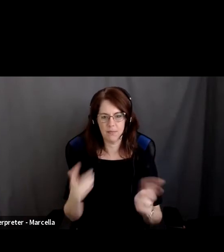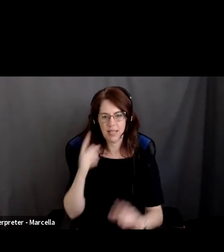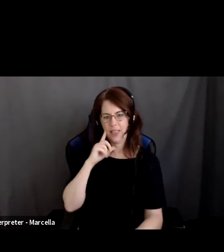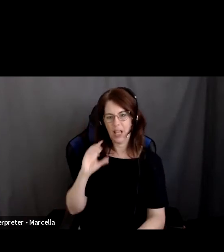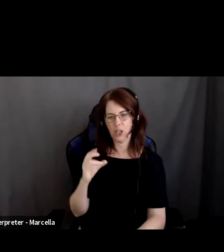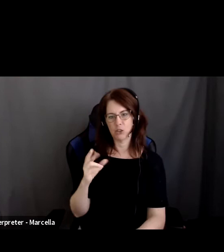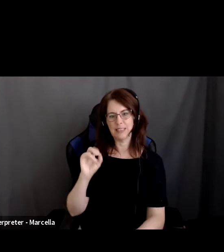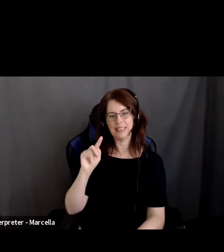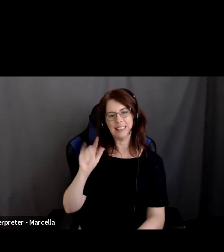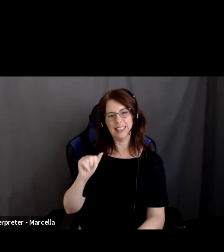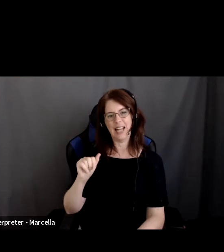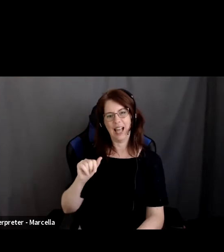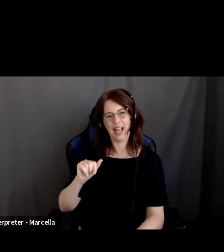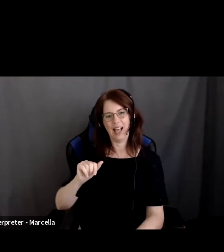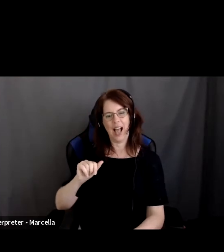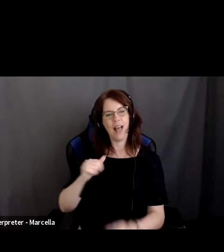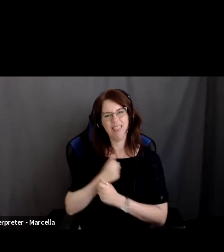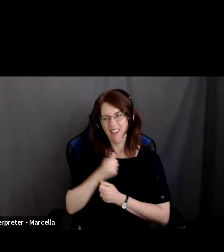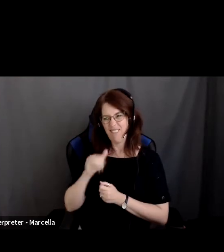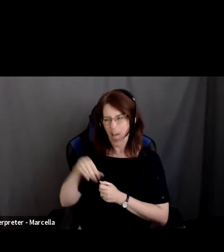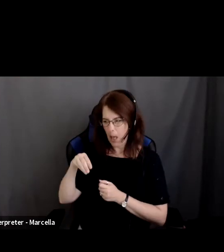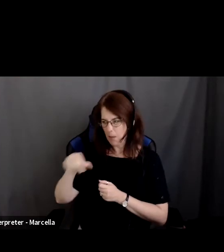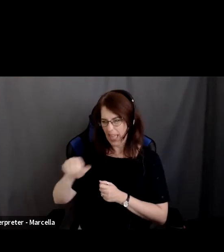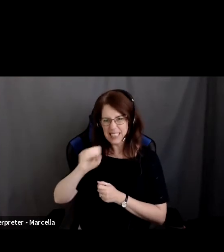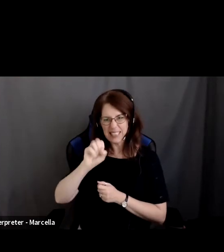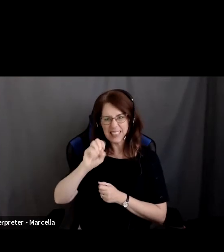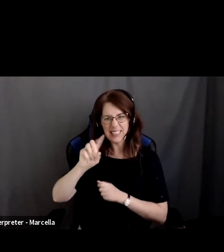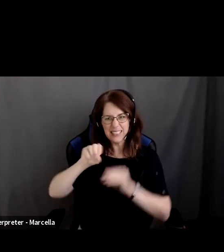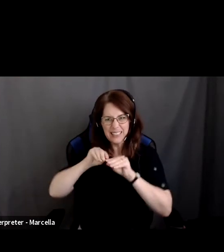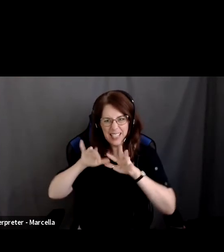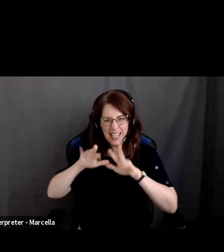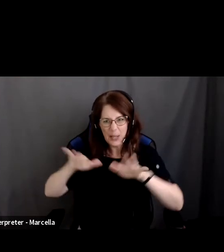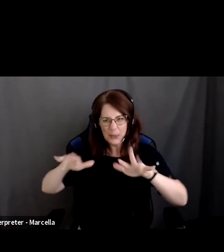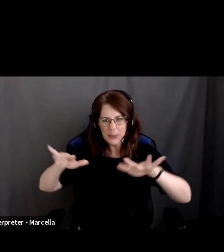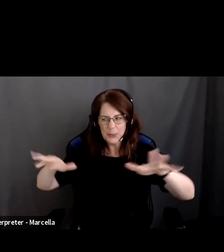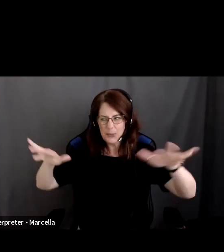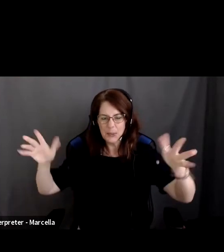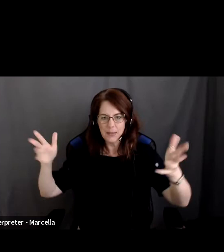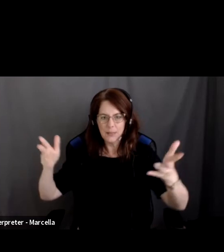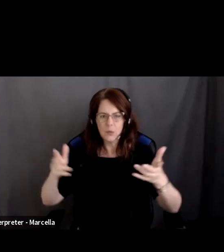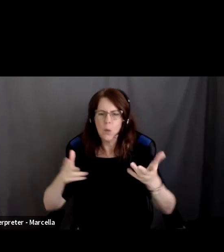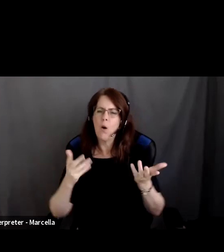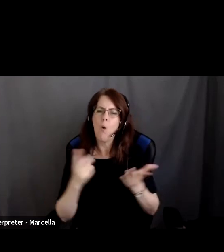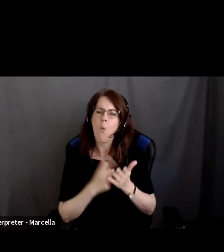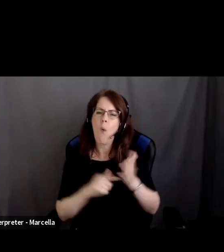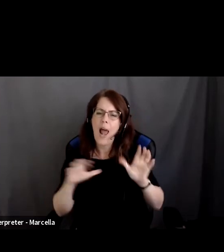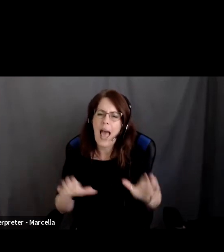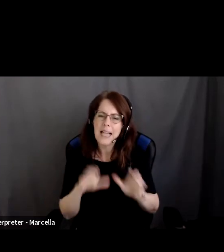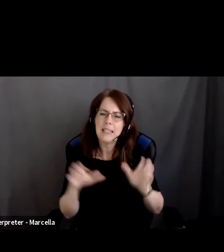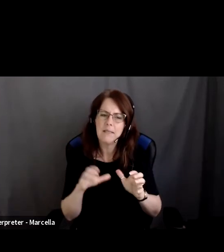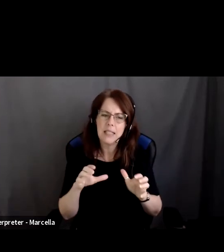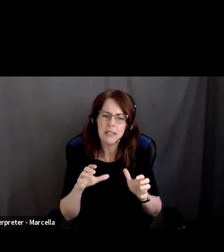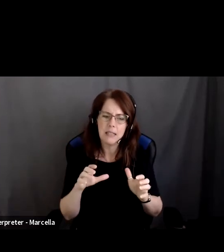had such a great, I love that, planting seeds and scattering seeds. What are the activities and